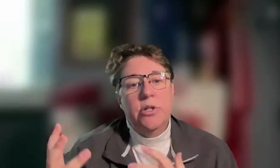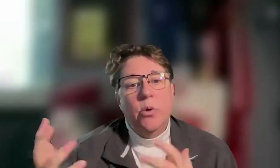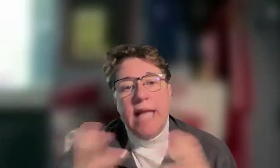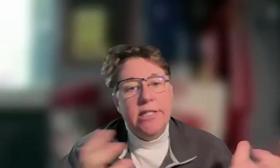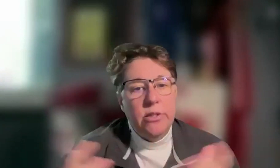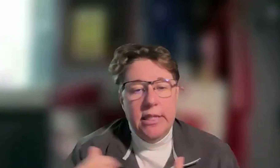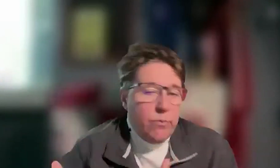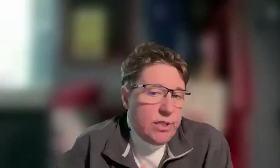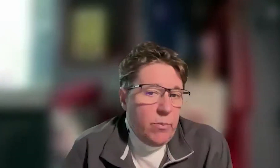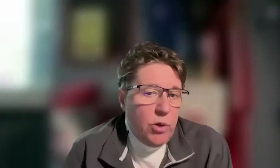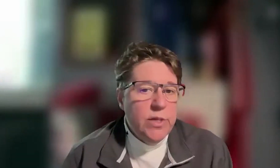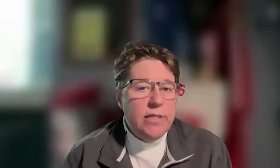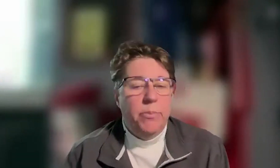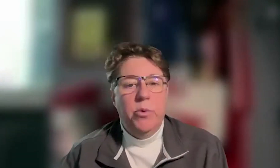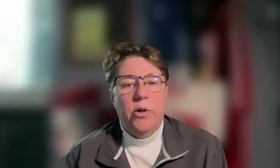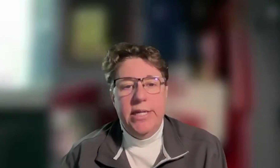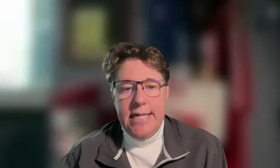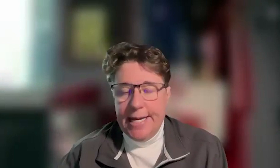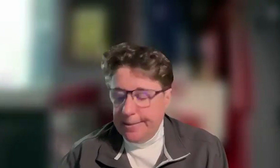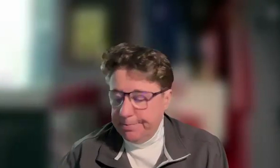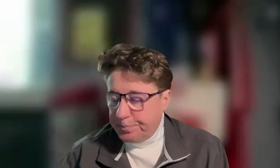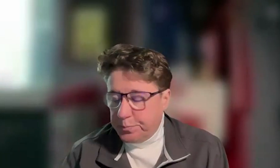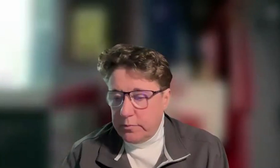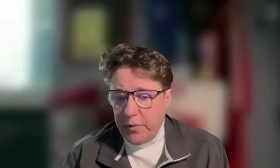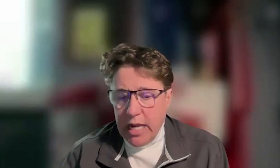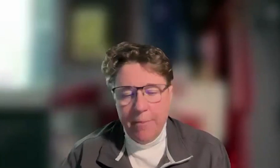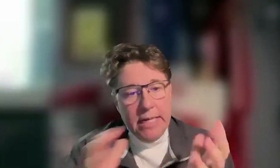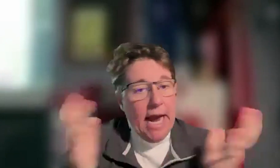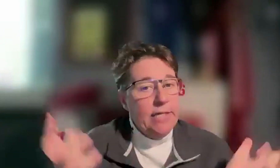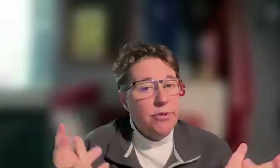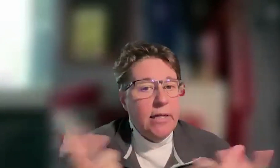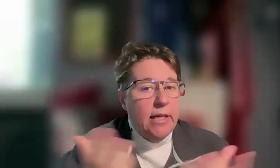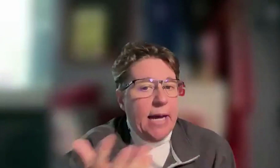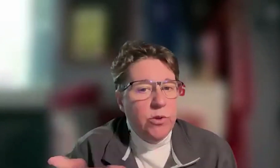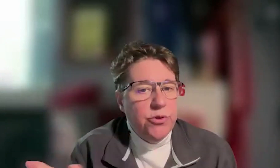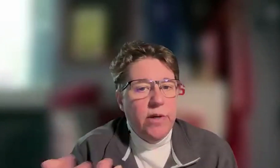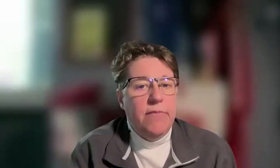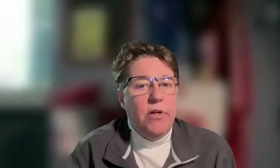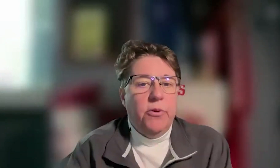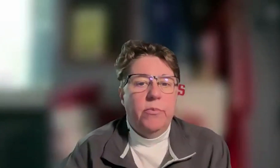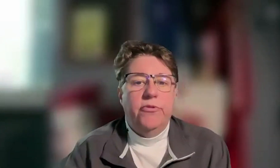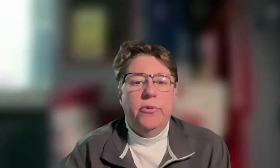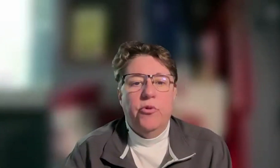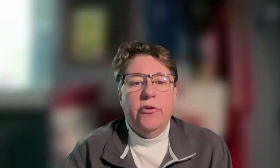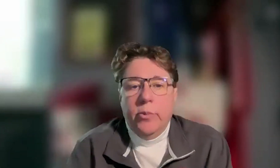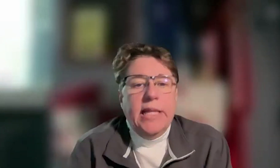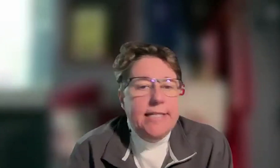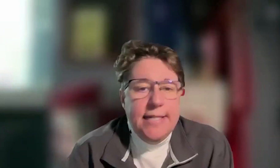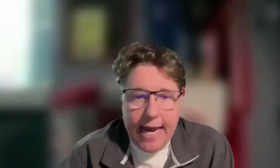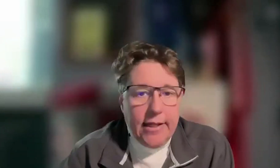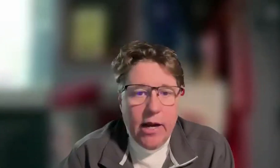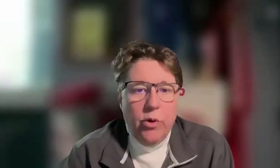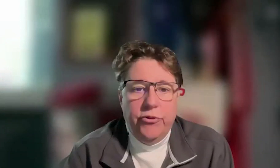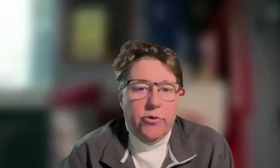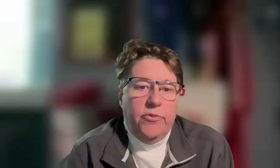trust. So that was the most recent playbook we did. And so that will sort of give you some structure, but that